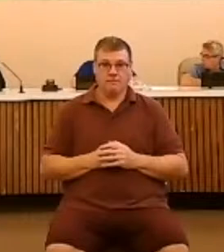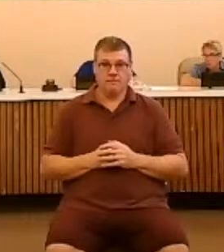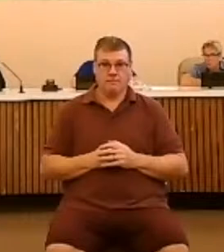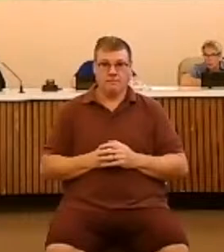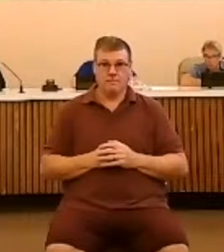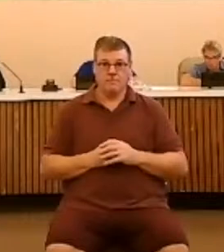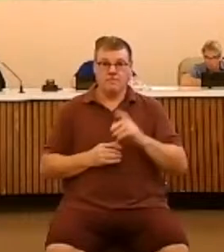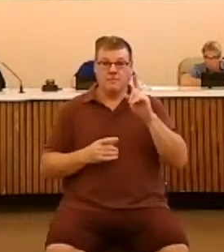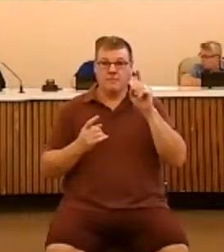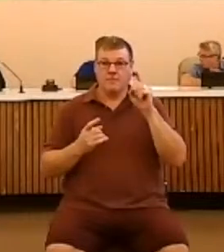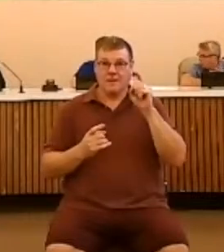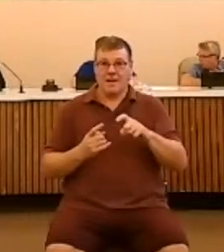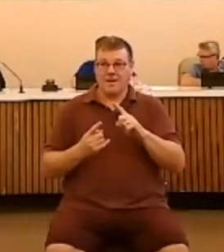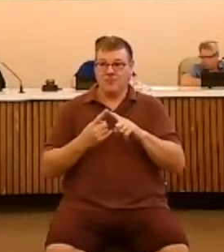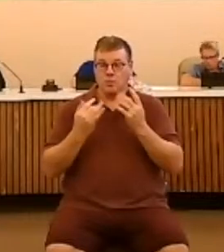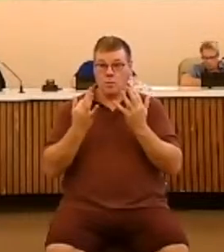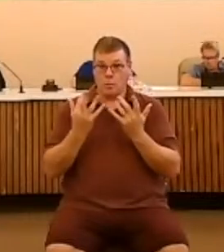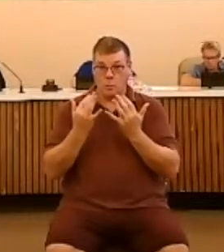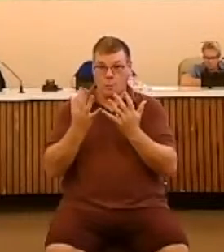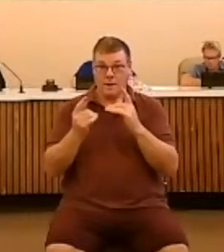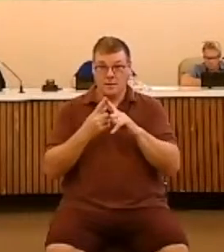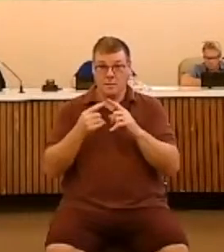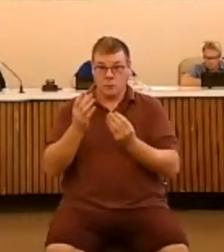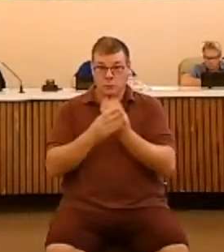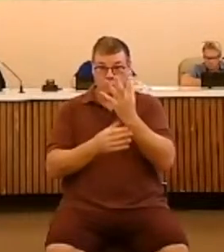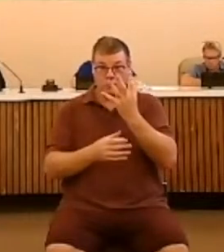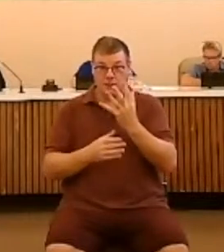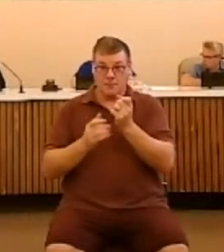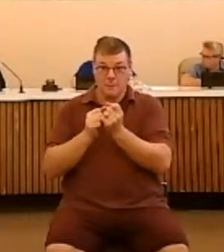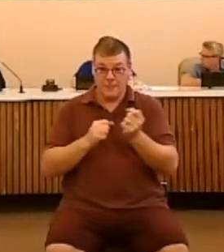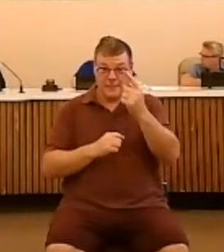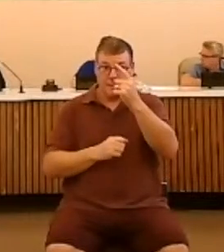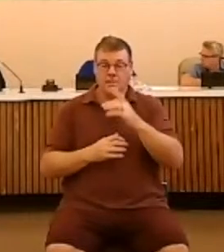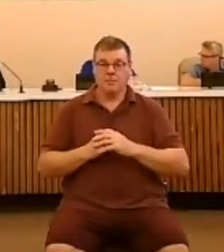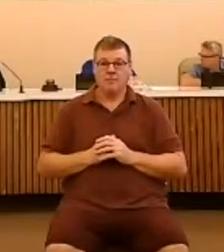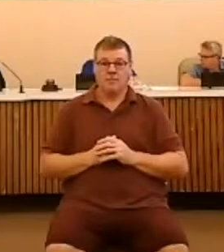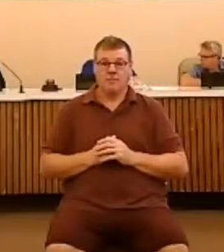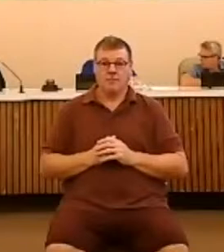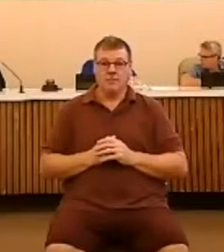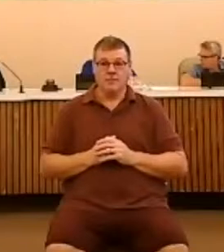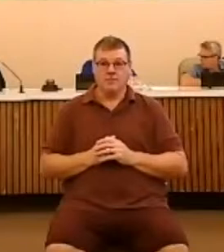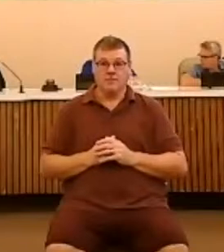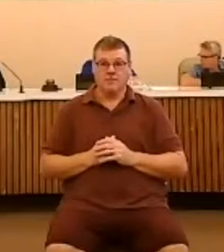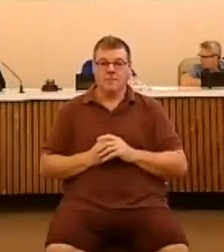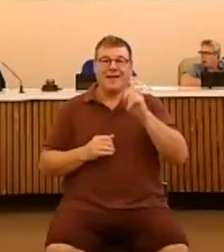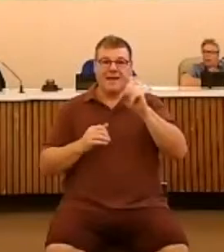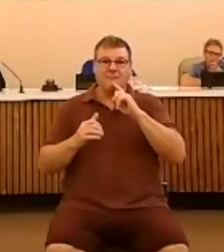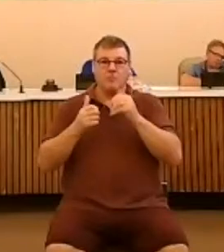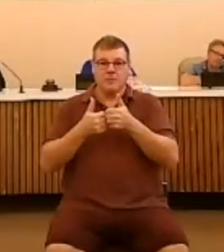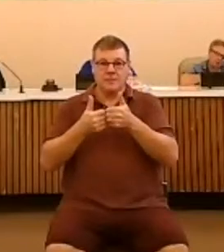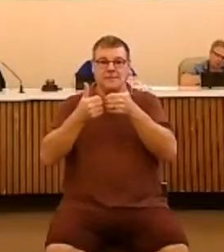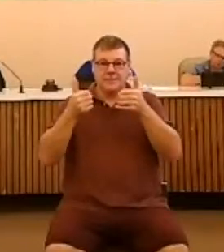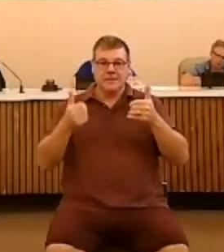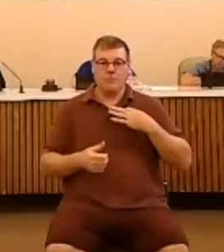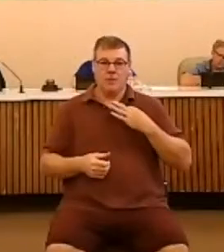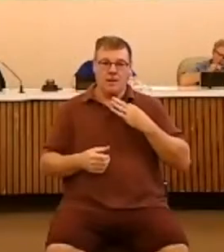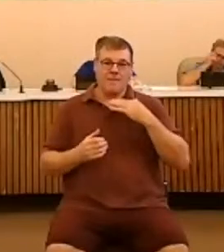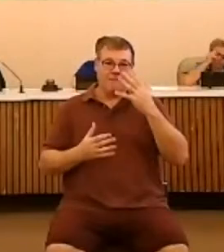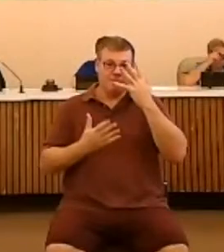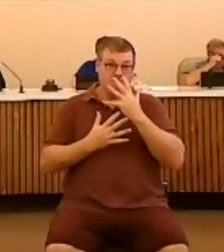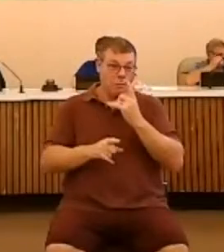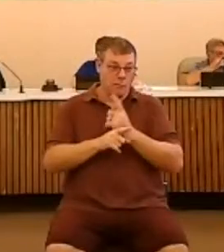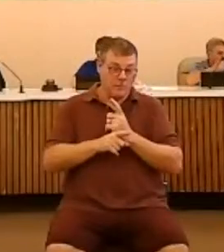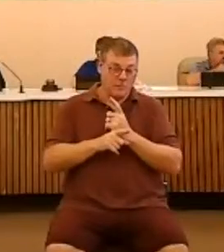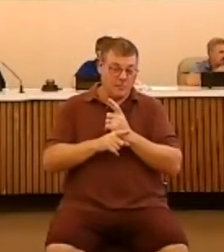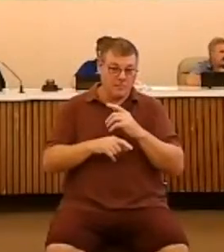So we have to wait until, is that spring, you said, next spring? Well, it has to be a separate application, unfortunately, Okay, right, Don? There's